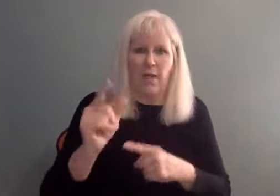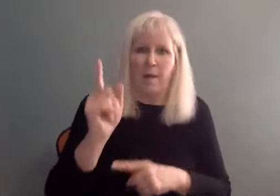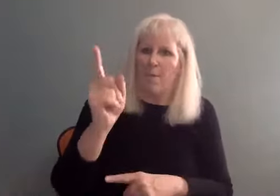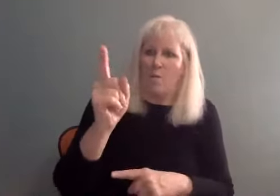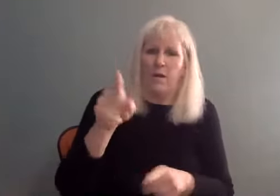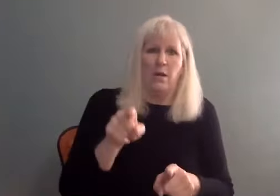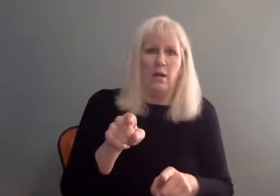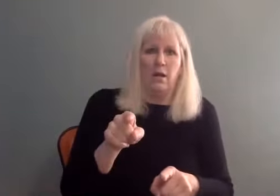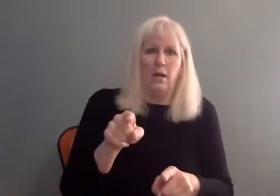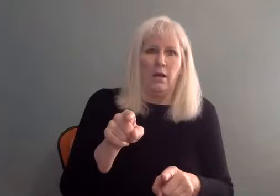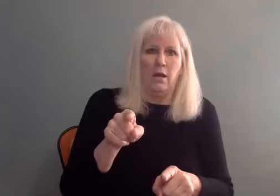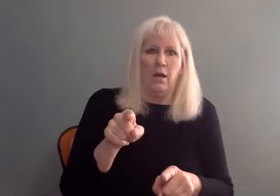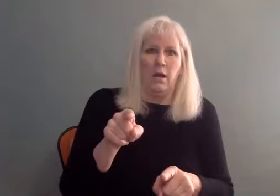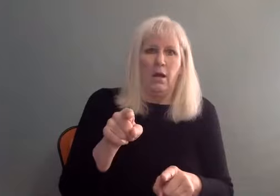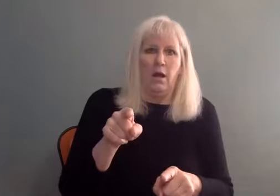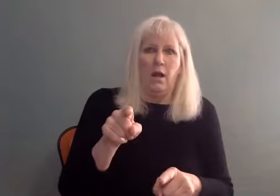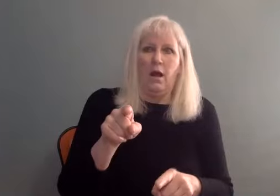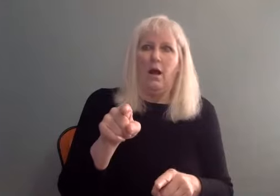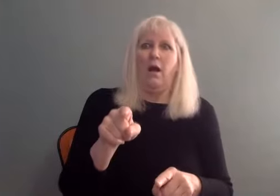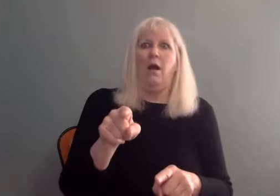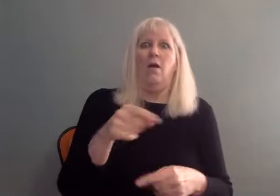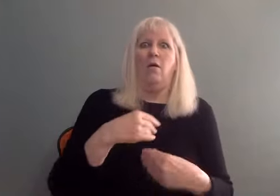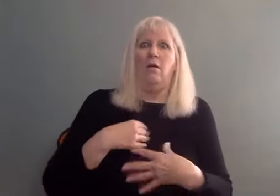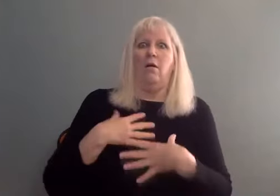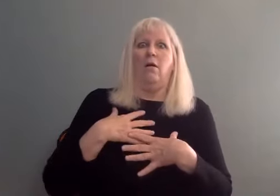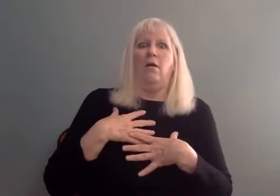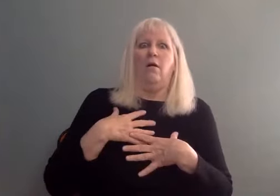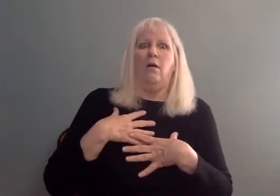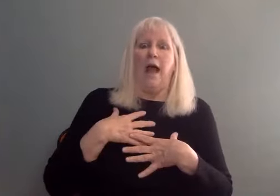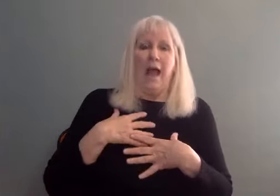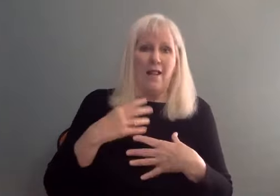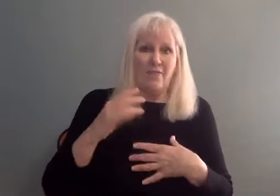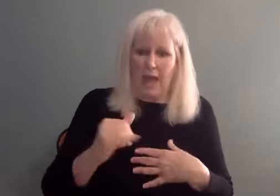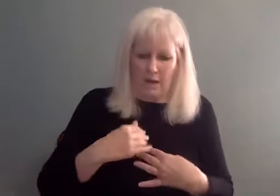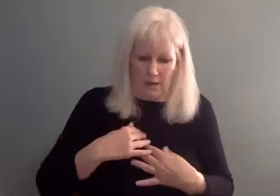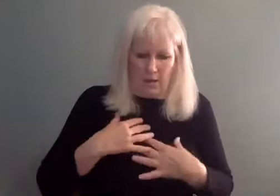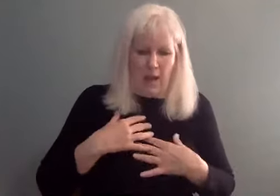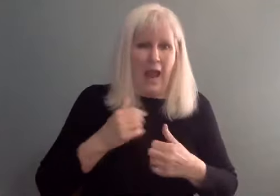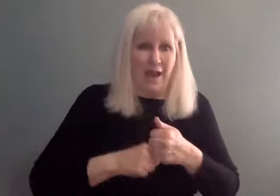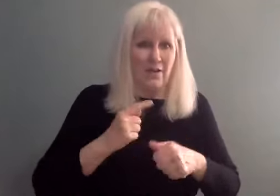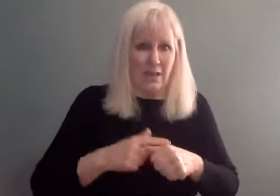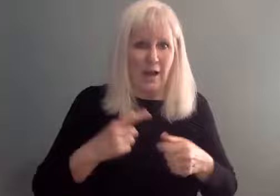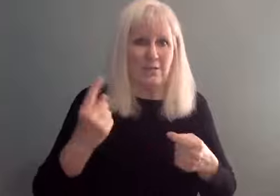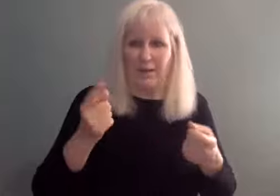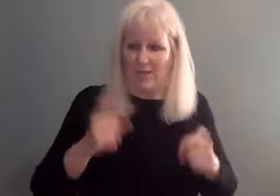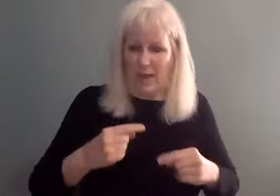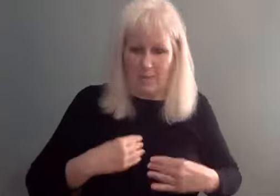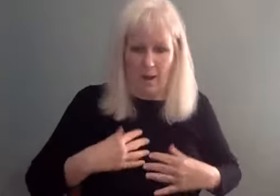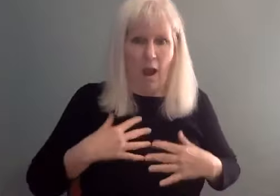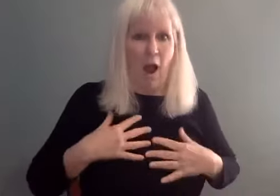little things that lead us down the path of becoming a whole human being. And I wasn't afraid after that. I always let God